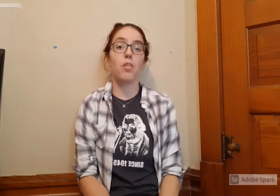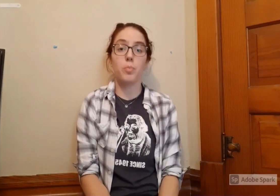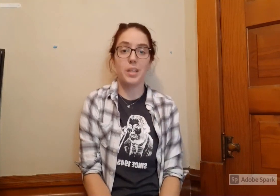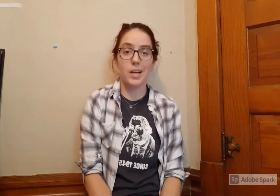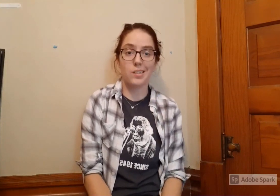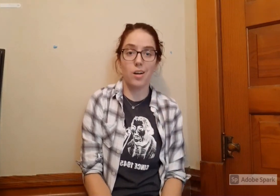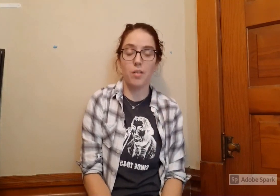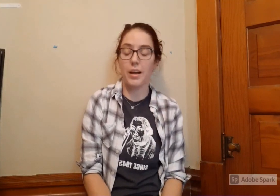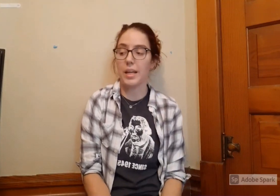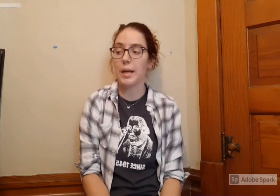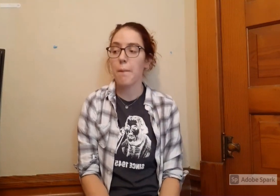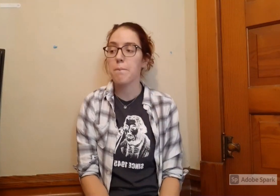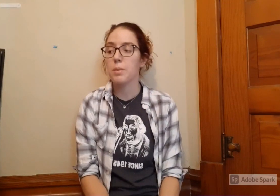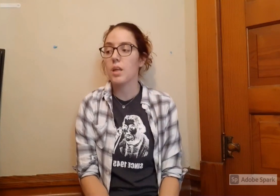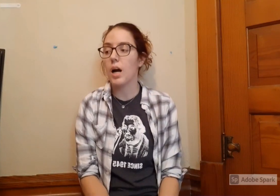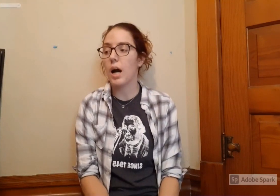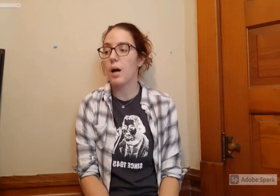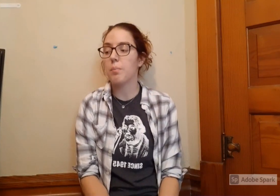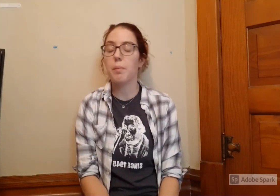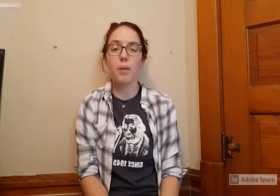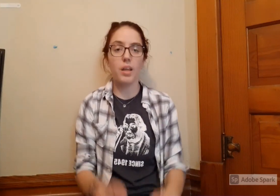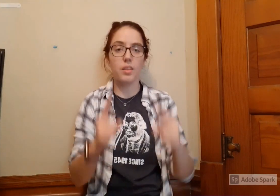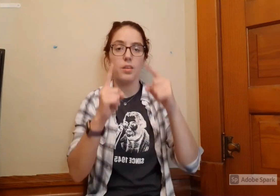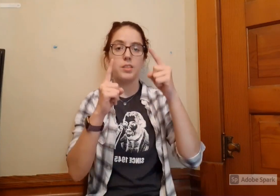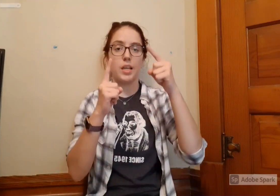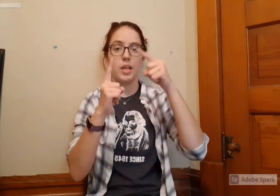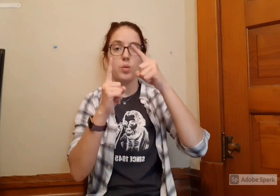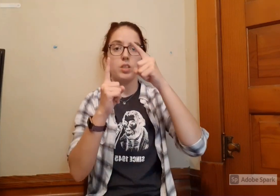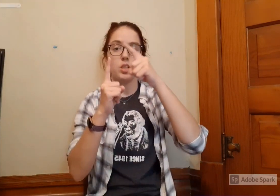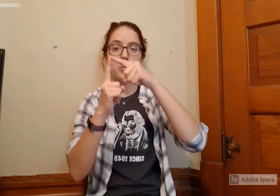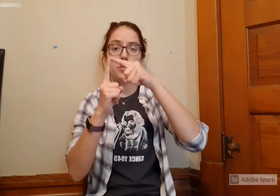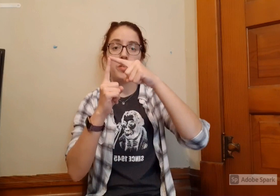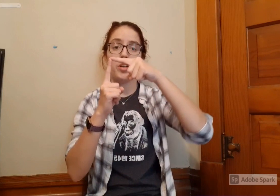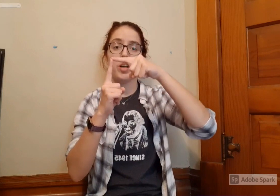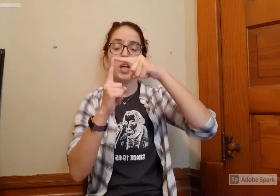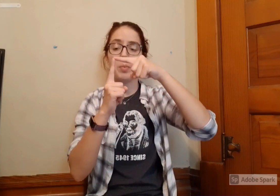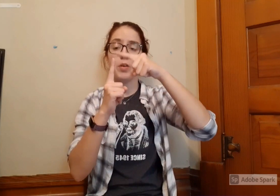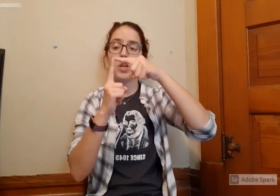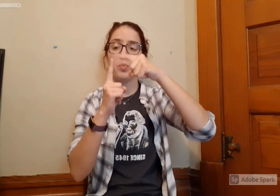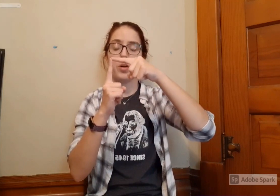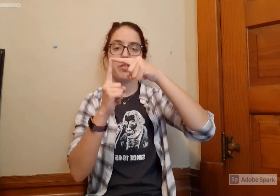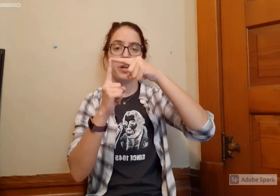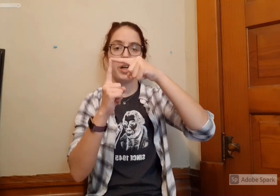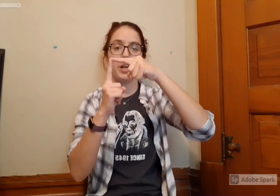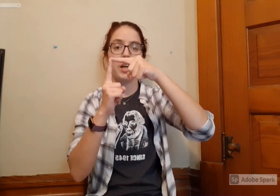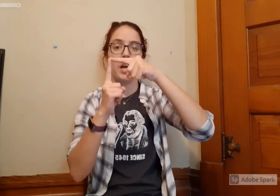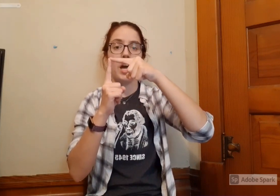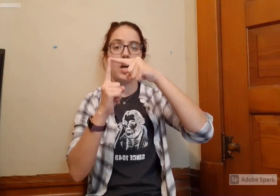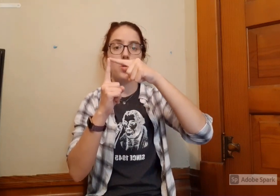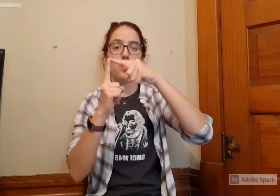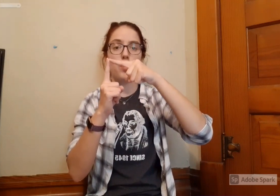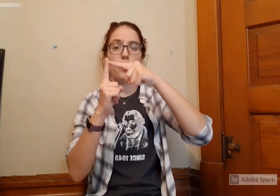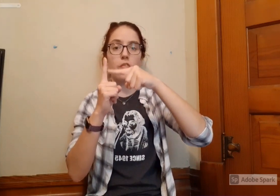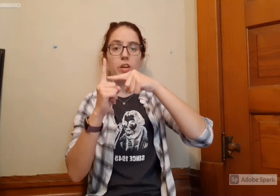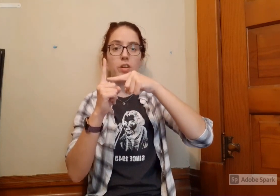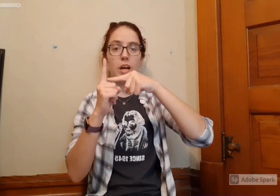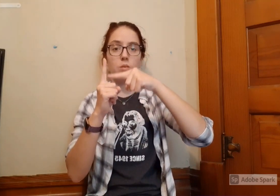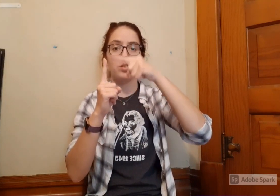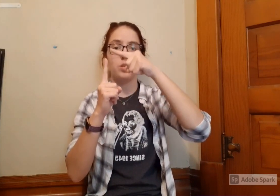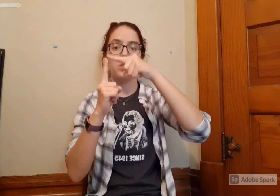alphabet that I taught already. But month sign language is you put your finger on top of your other pointer finger and you move your finger down. So it's kind of